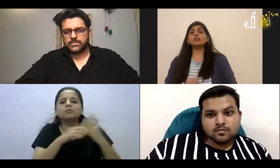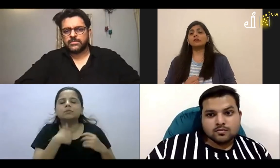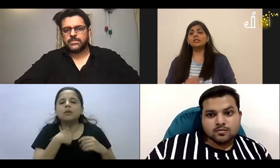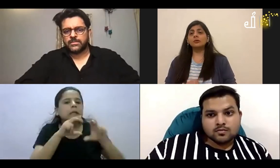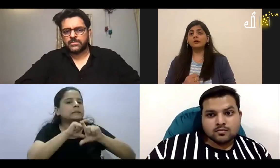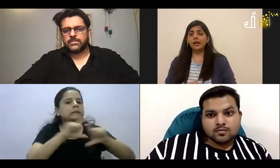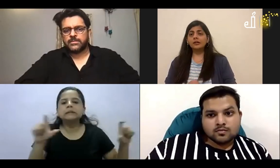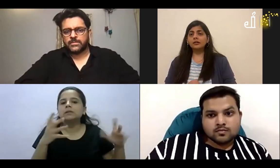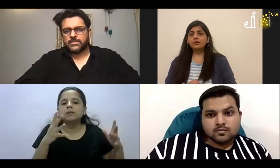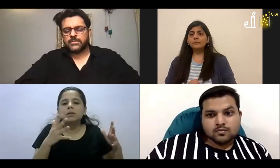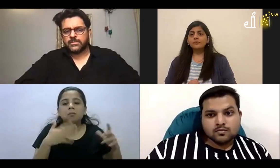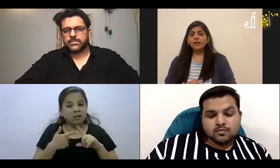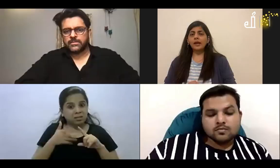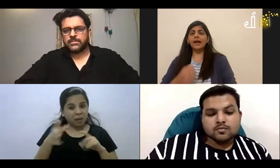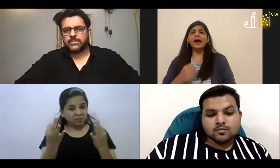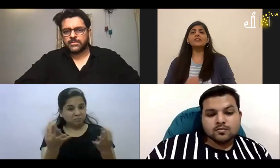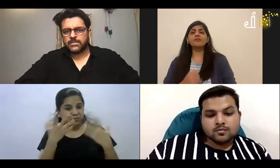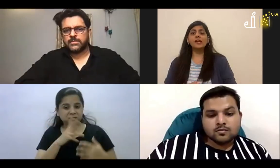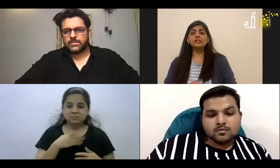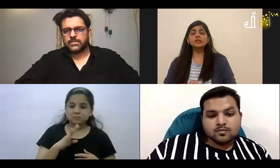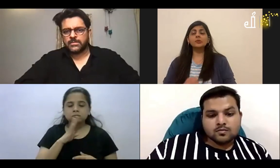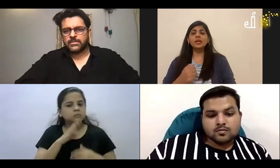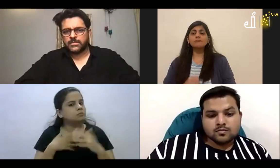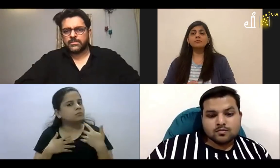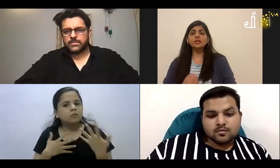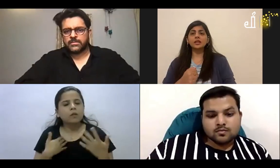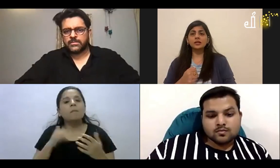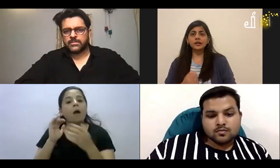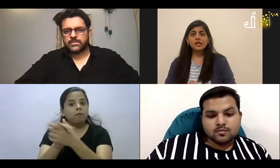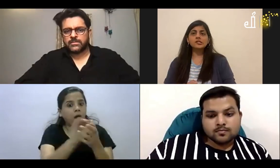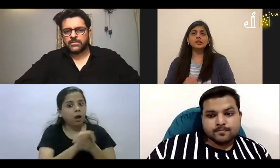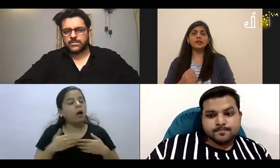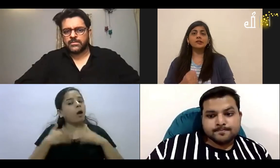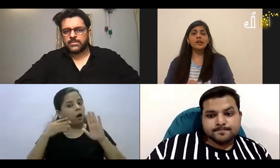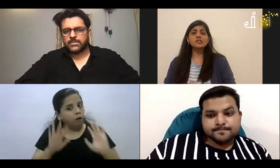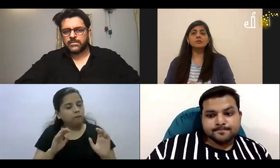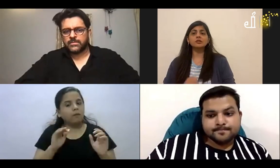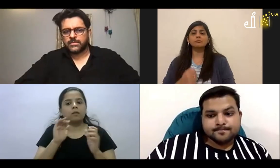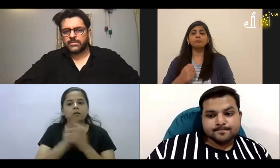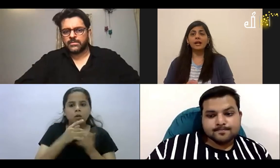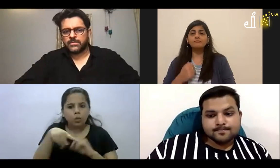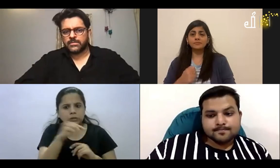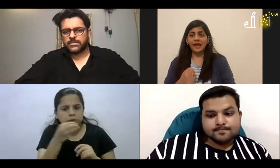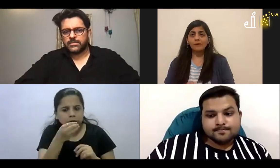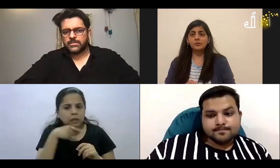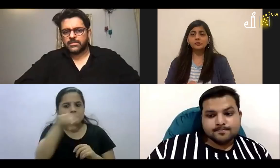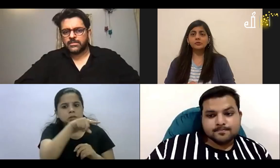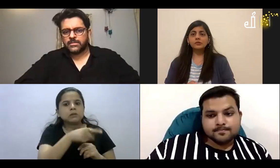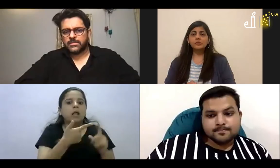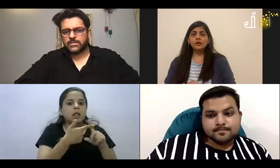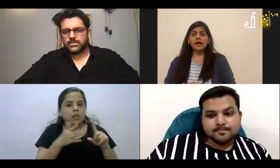Tamil wasn't really so great. And I had friends who gave me the courage and encouraged me to pick up the